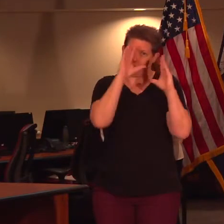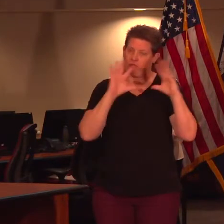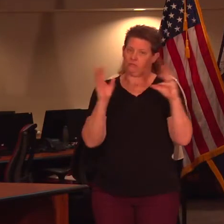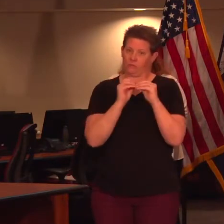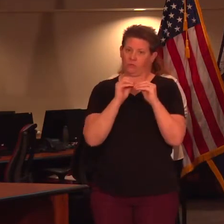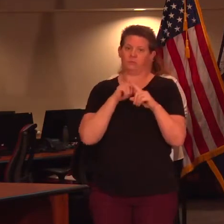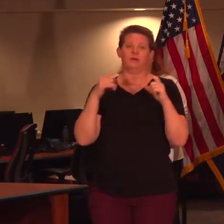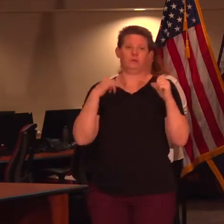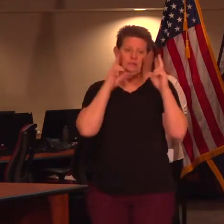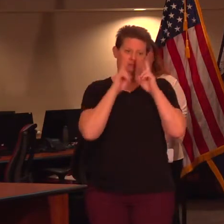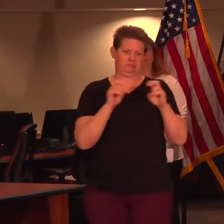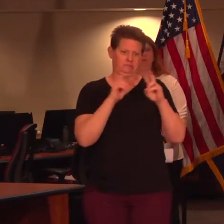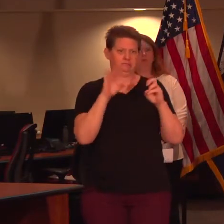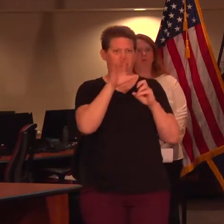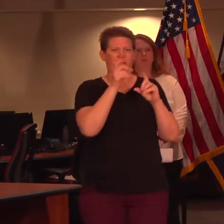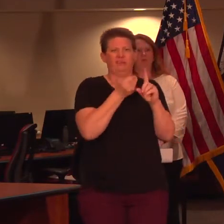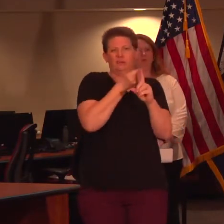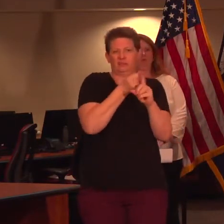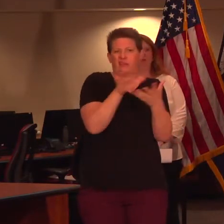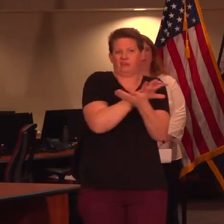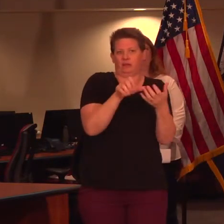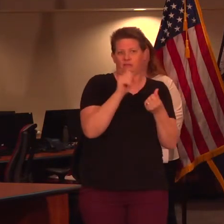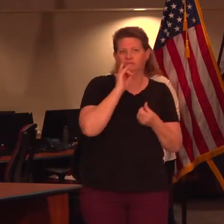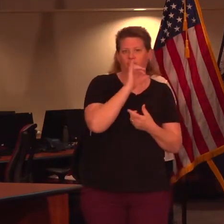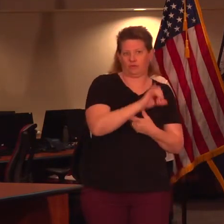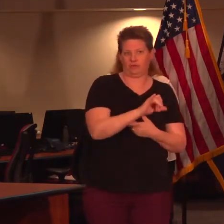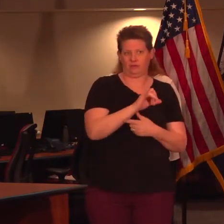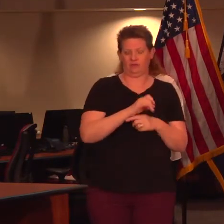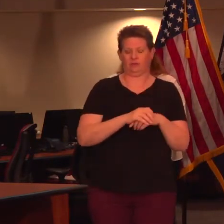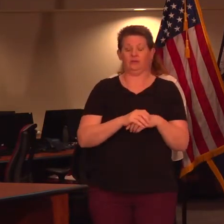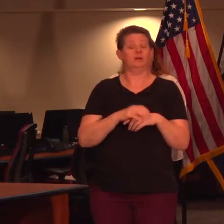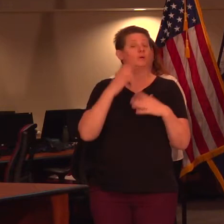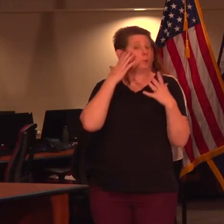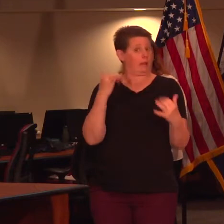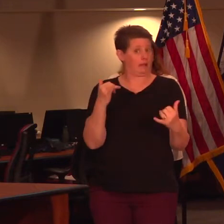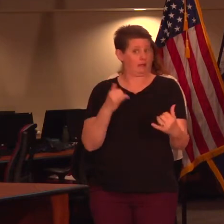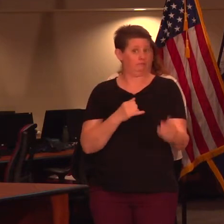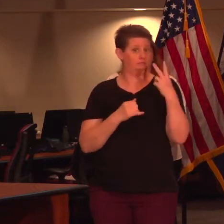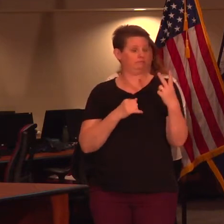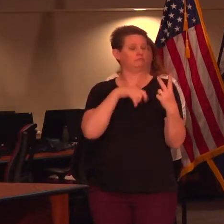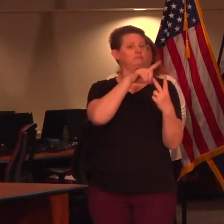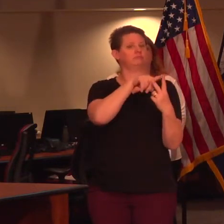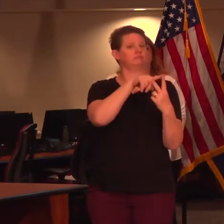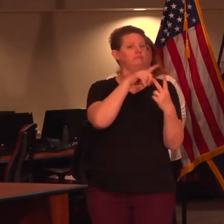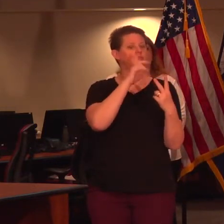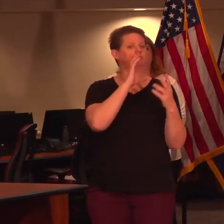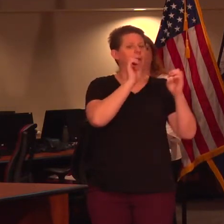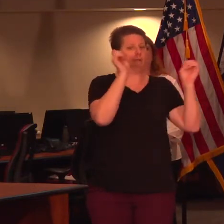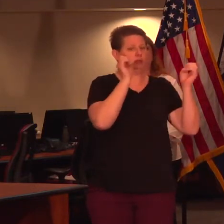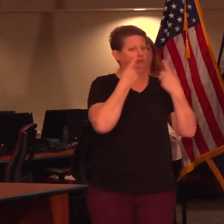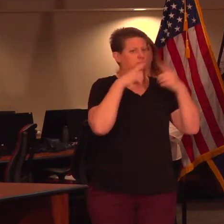the financial impact, the damage, for two purposes. One is for an emergency, state of